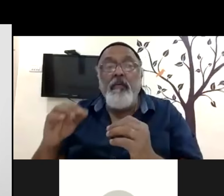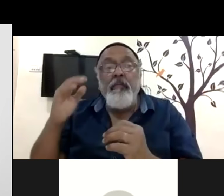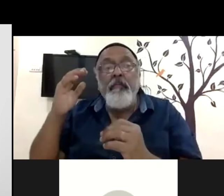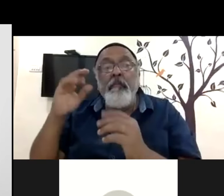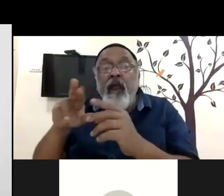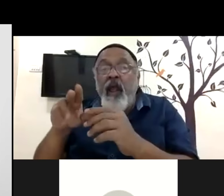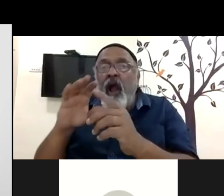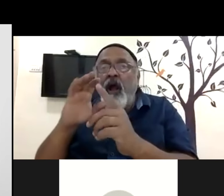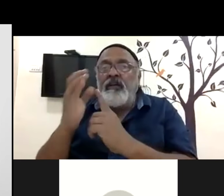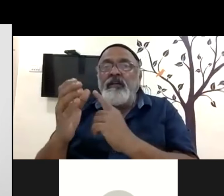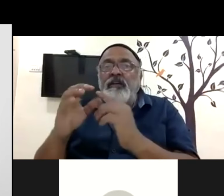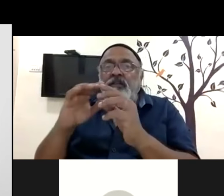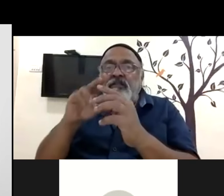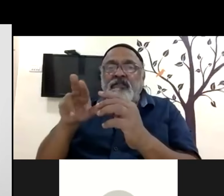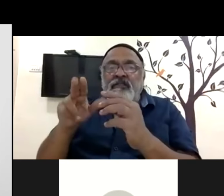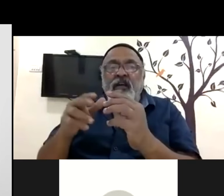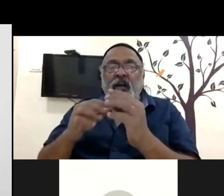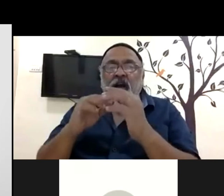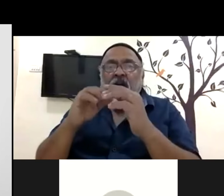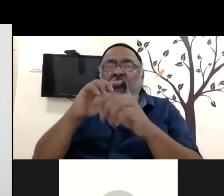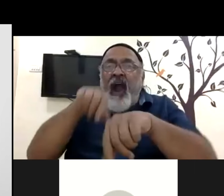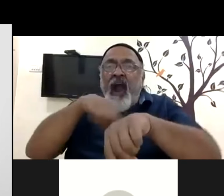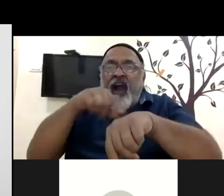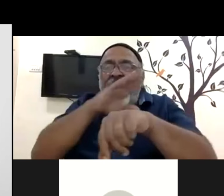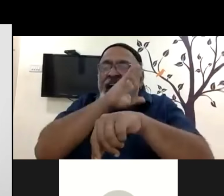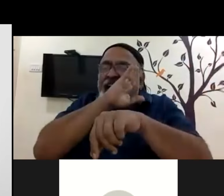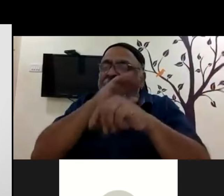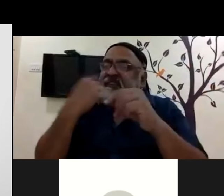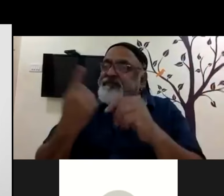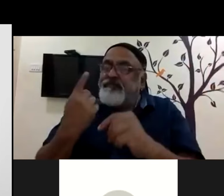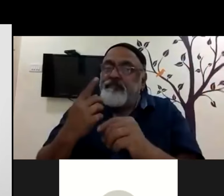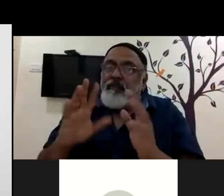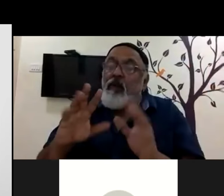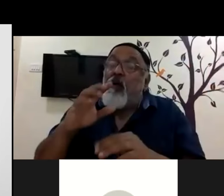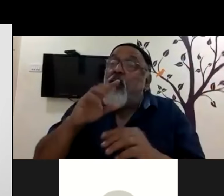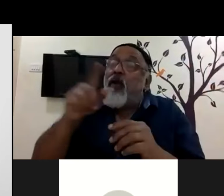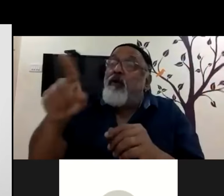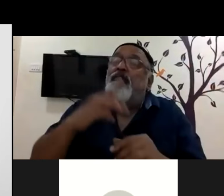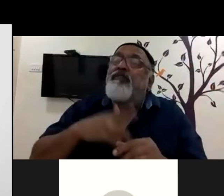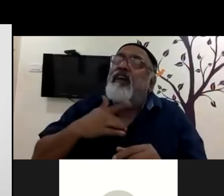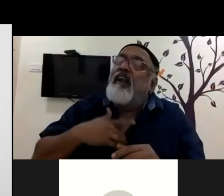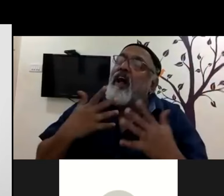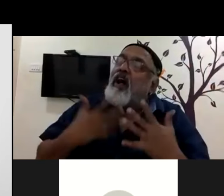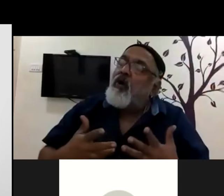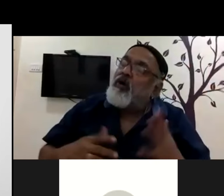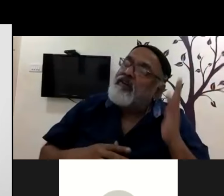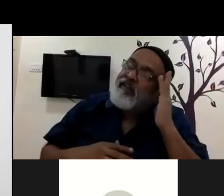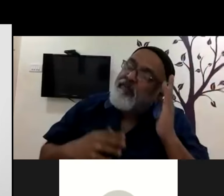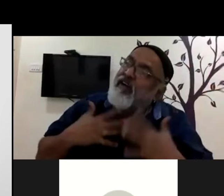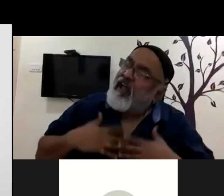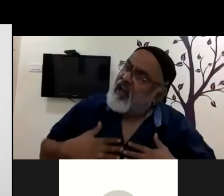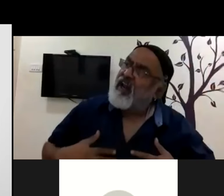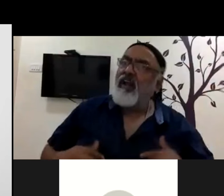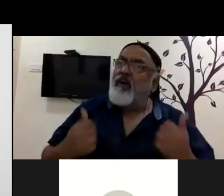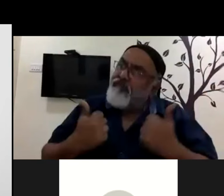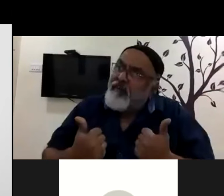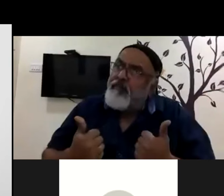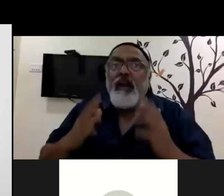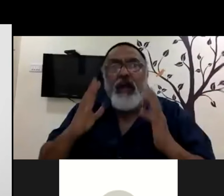qualitative approach, I'll not just measure the hours of sleep. I'll ask the person, how did you feel? Like, how do you feel when you wake up? Because